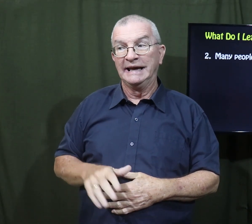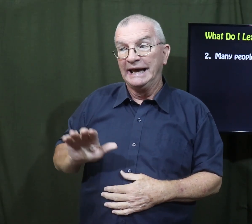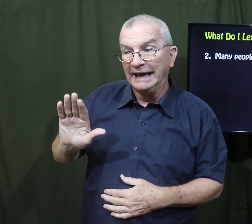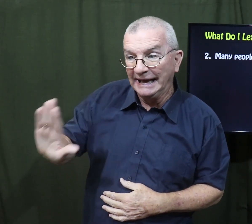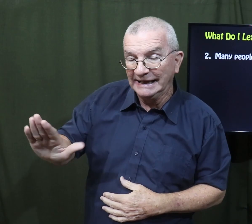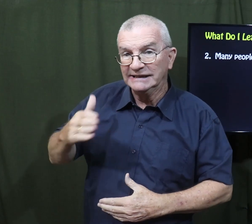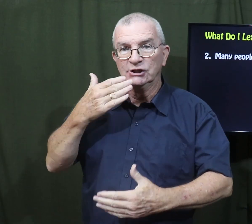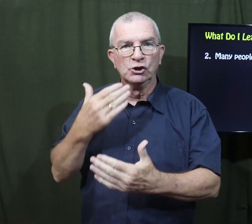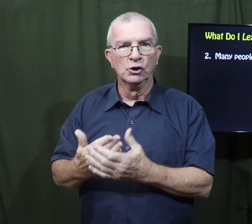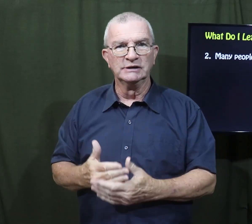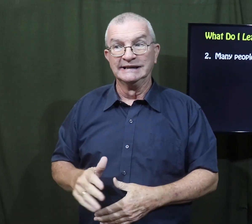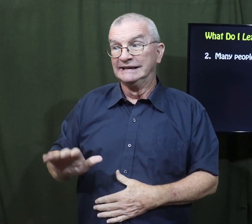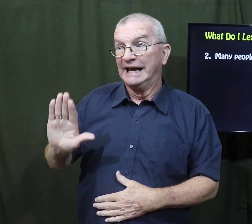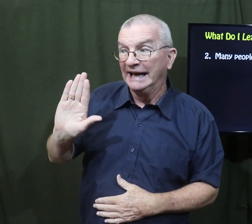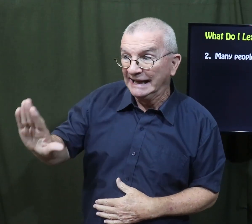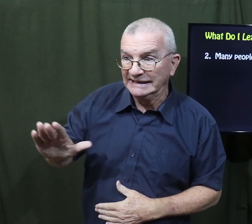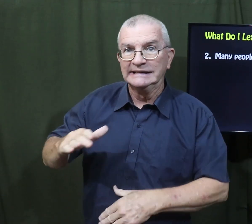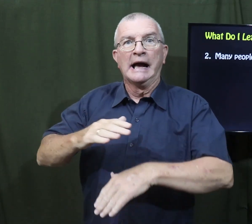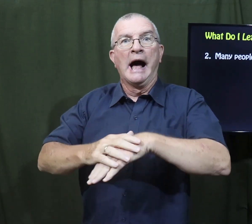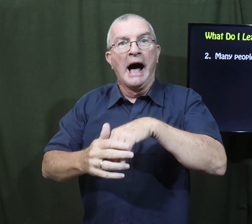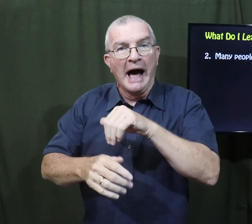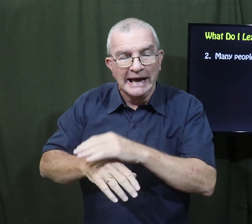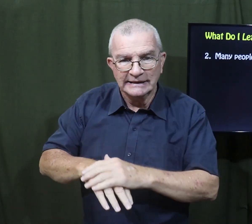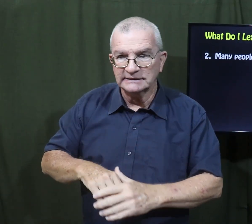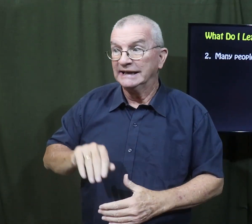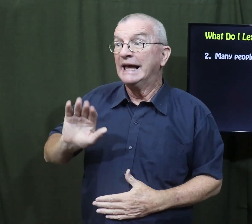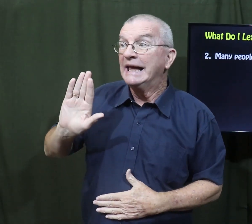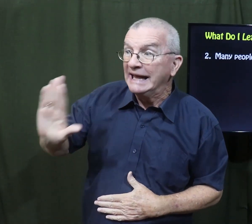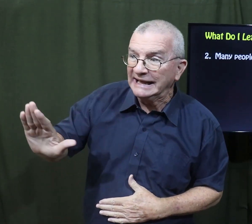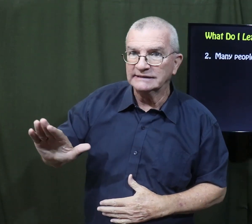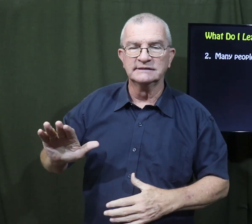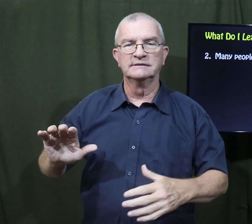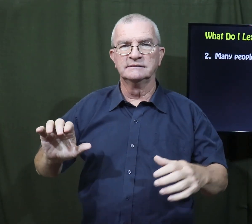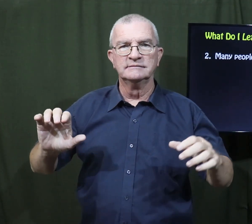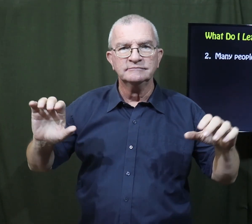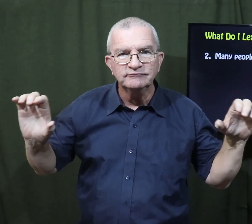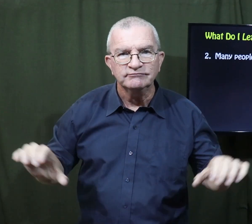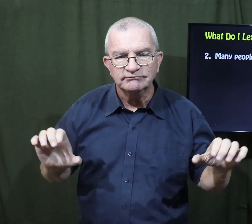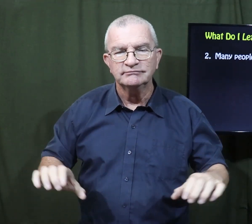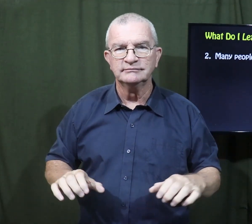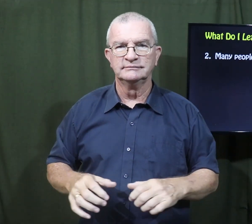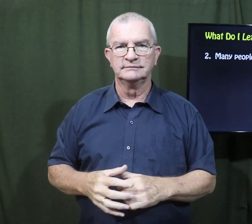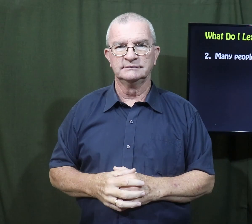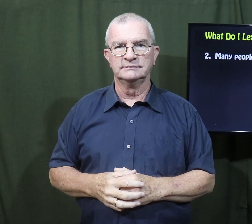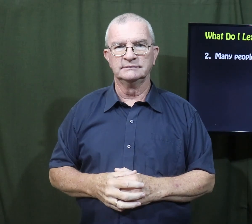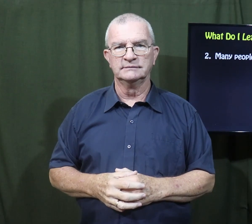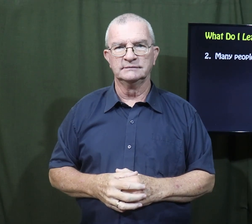showing His goodness, His kindness, His actions,